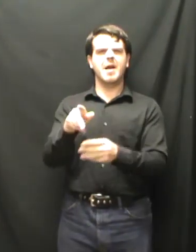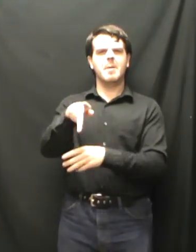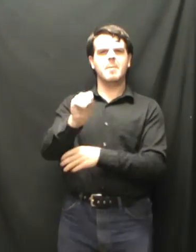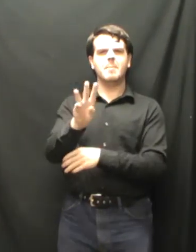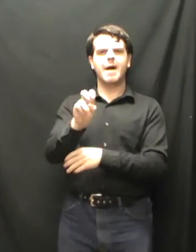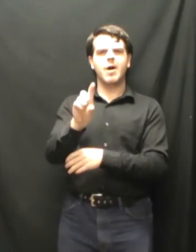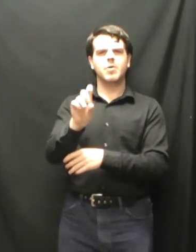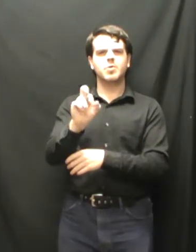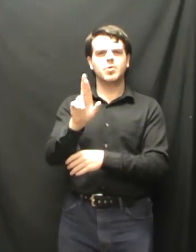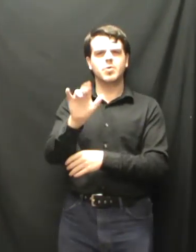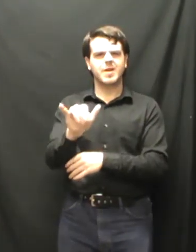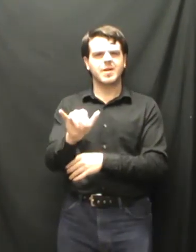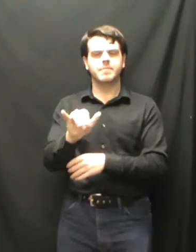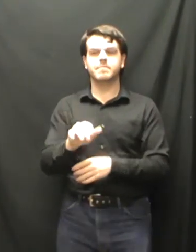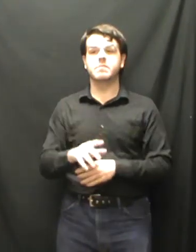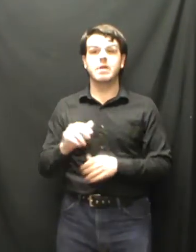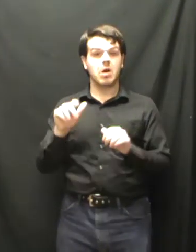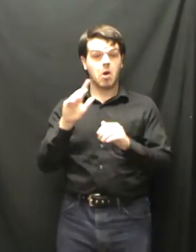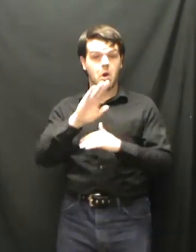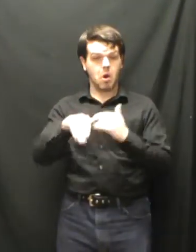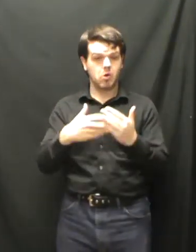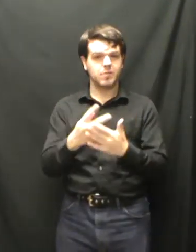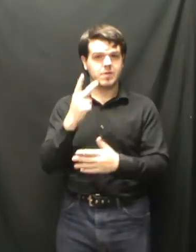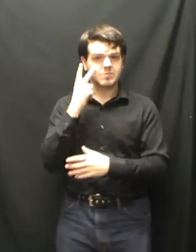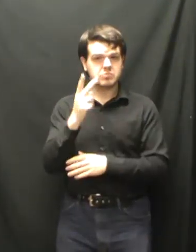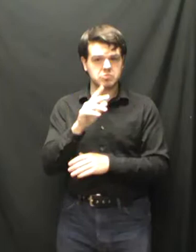same. You can crumble it, and it forms a yellow powder.